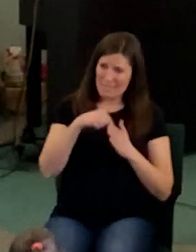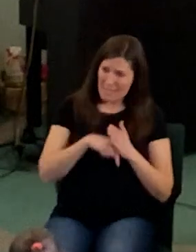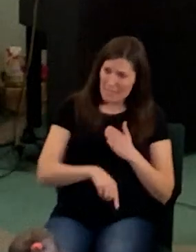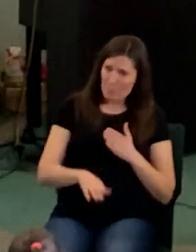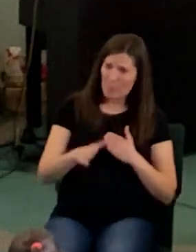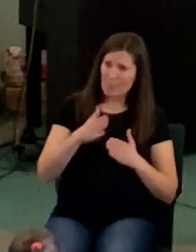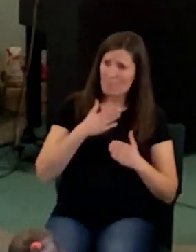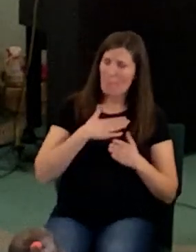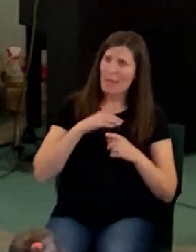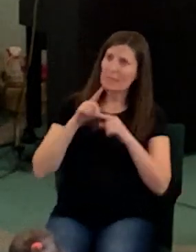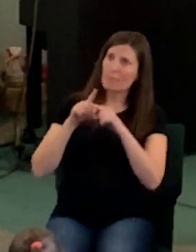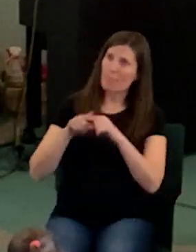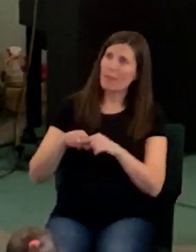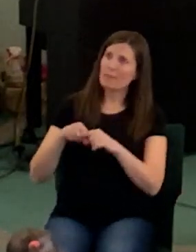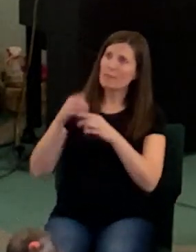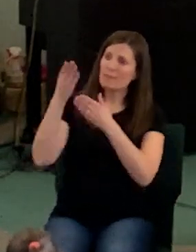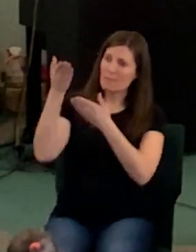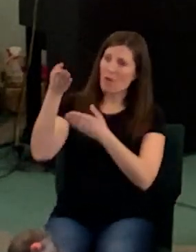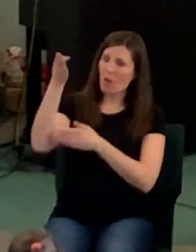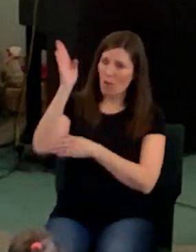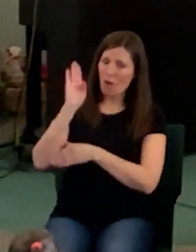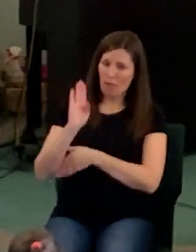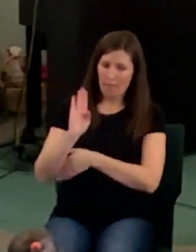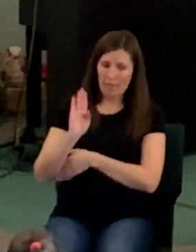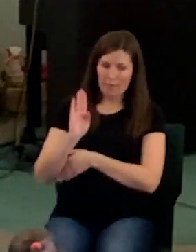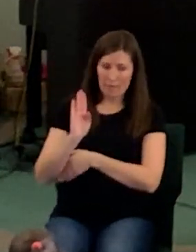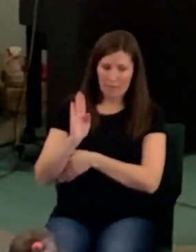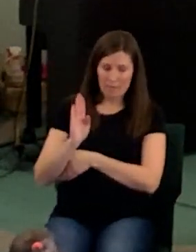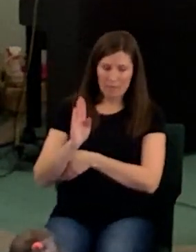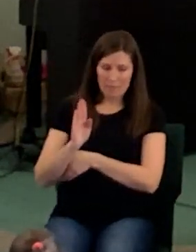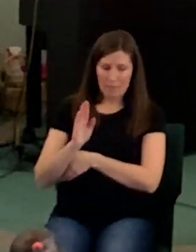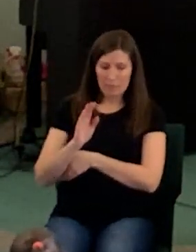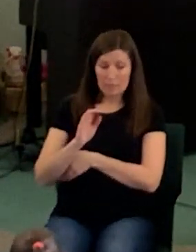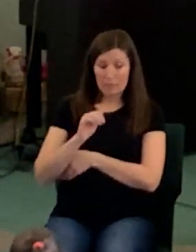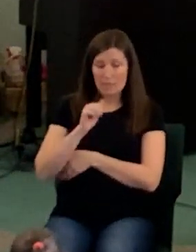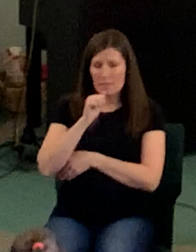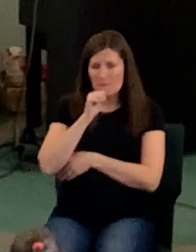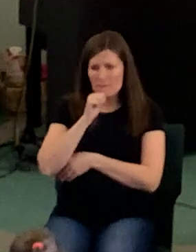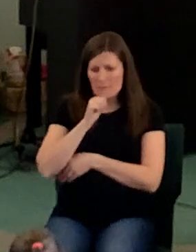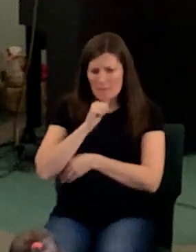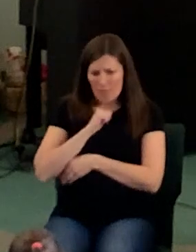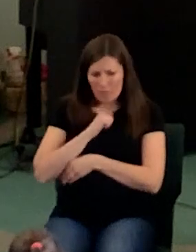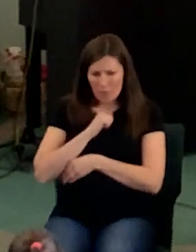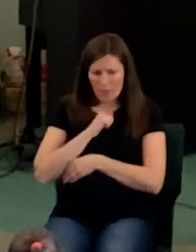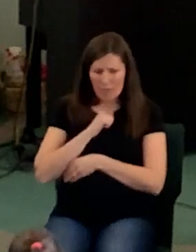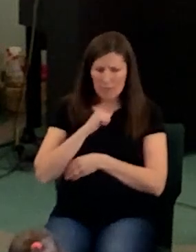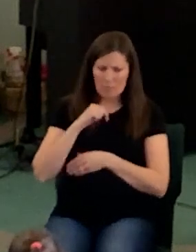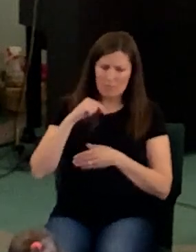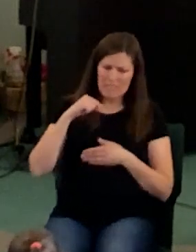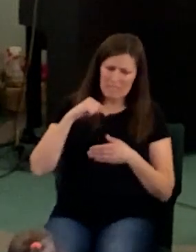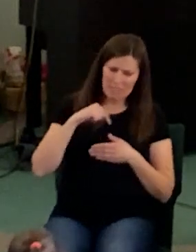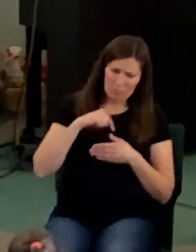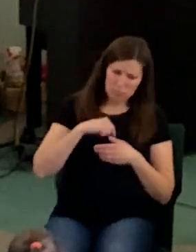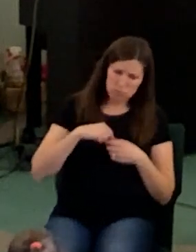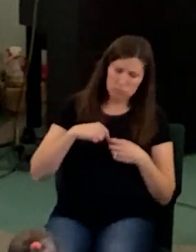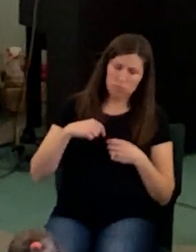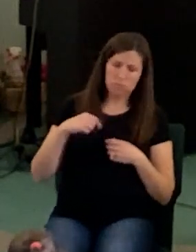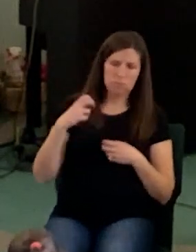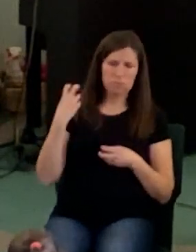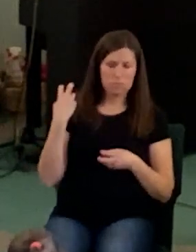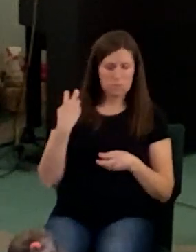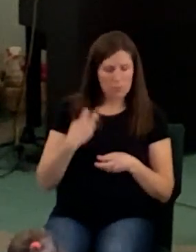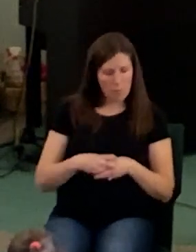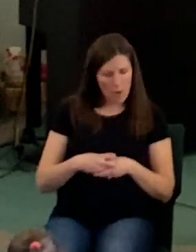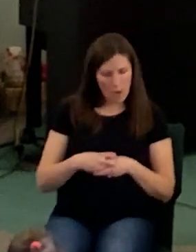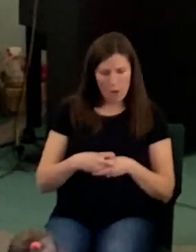deepened my dependence on God. Suffering digs to the very core of your soul, and it tests you